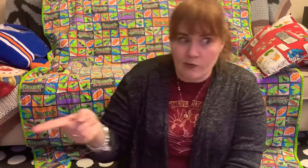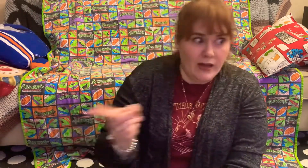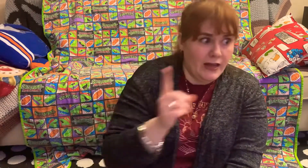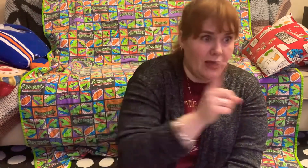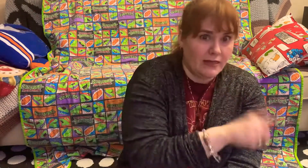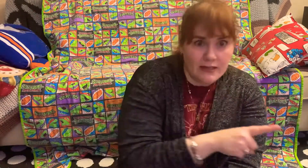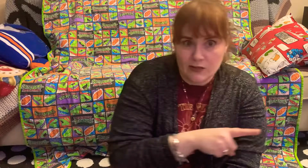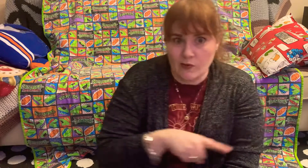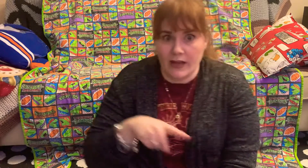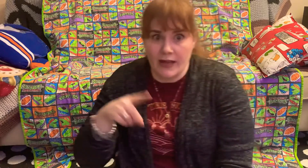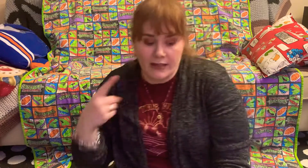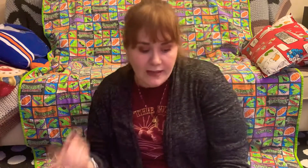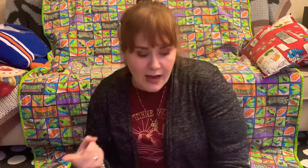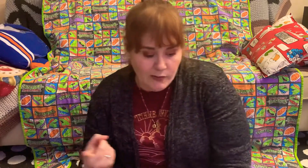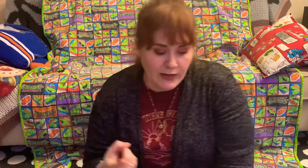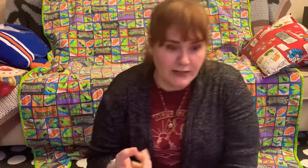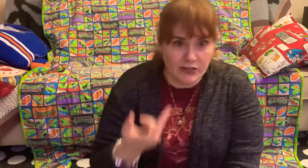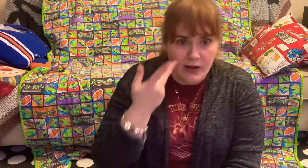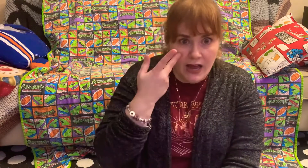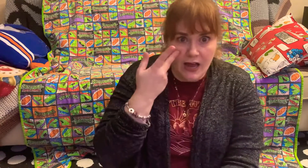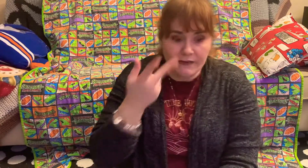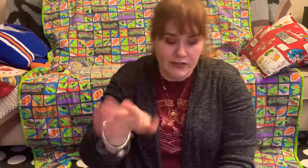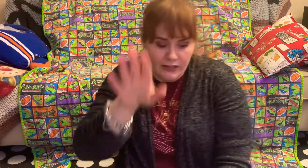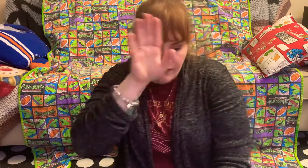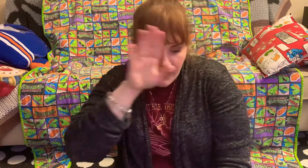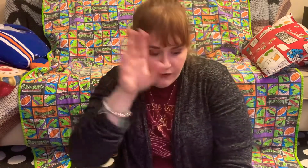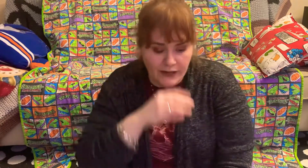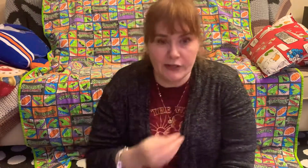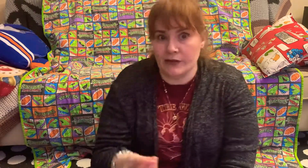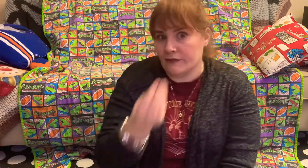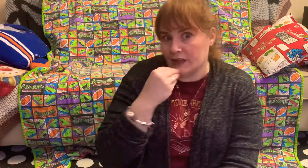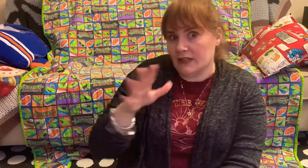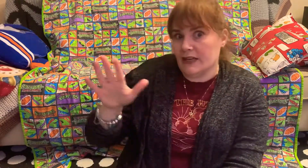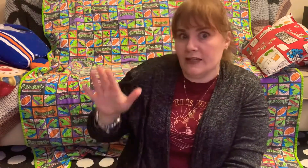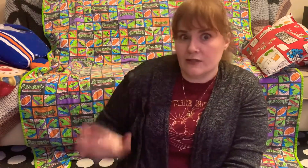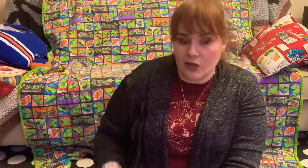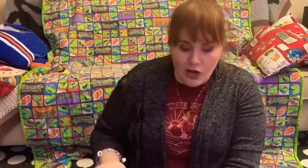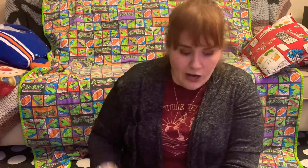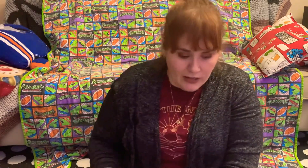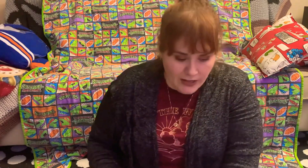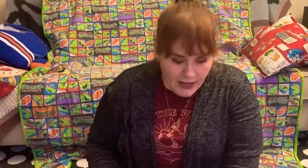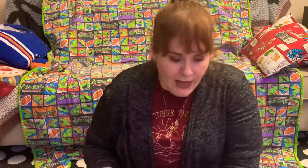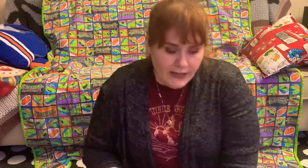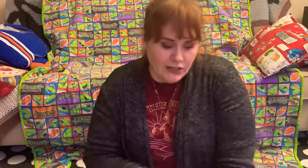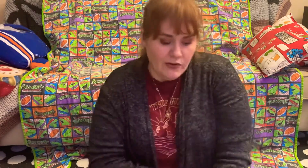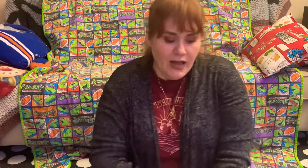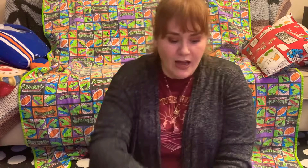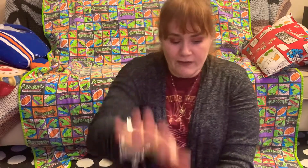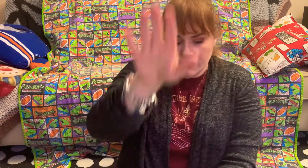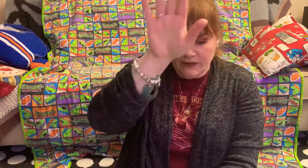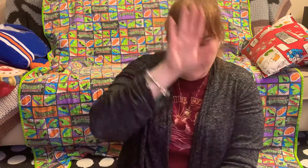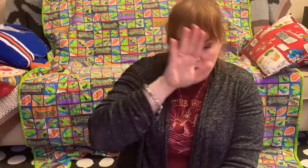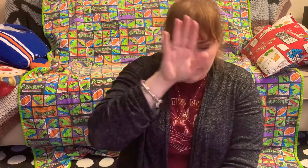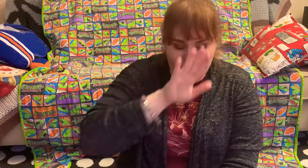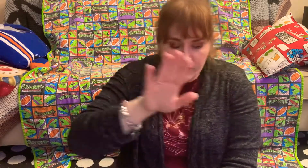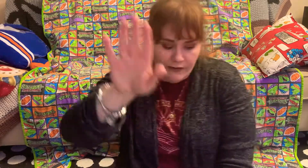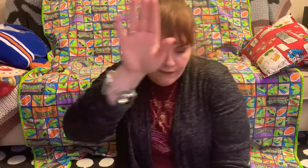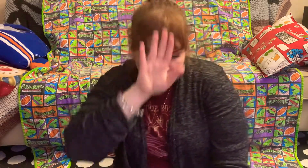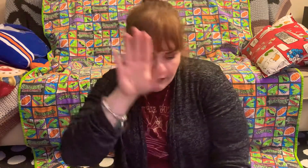and this way and that way. Did you ever see a firefighter feed his dog? Did you ever see a firefighter, a firefighter,